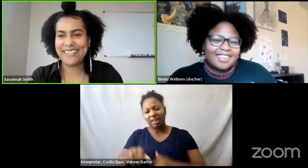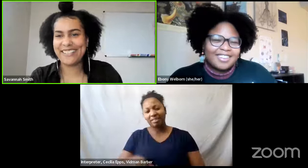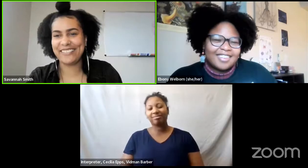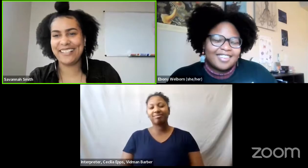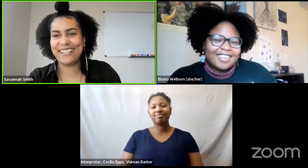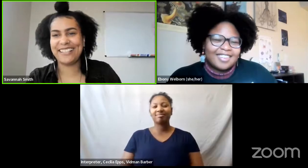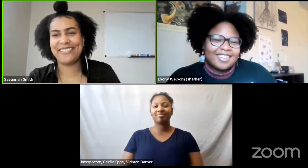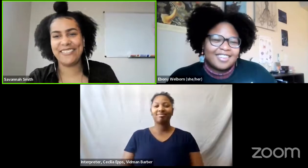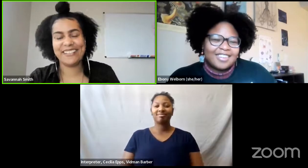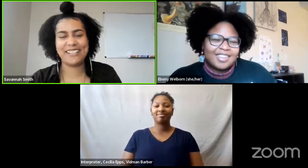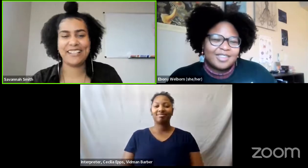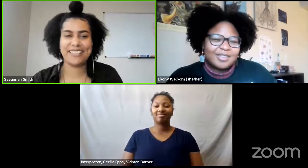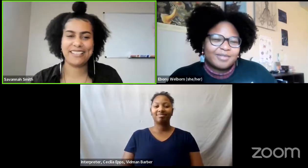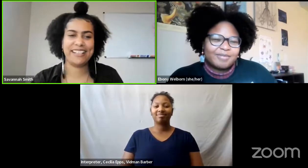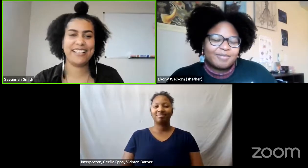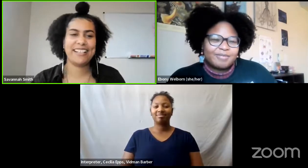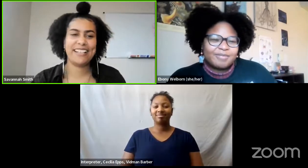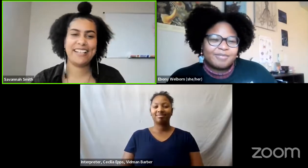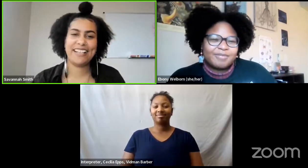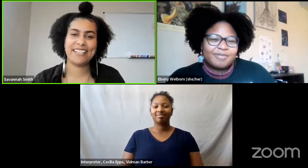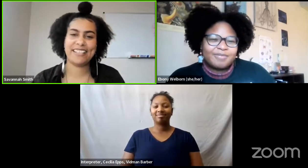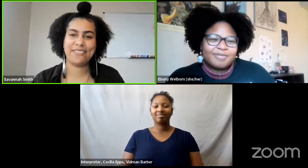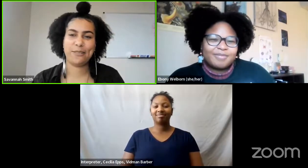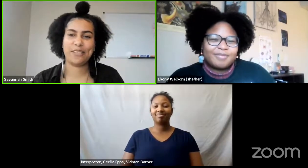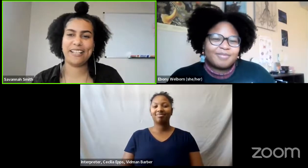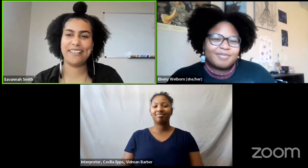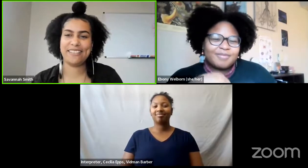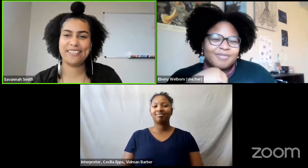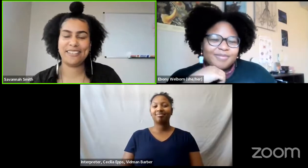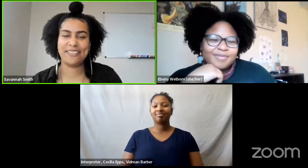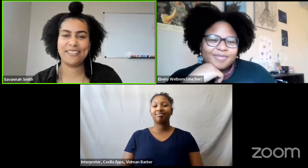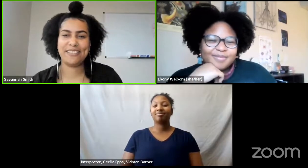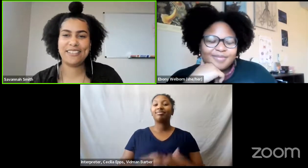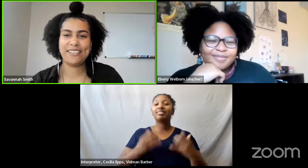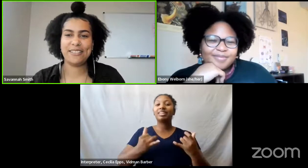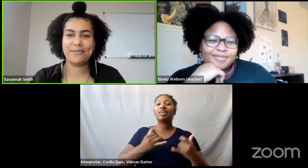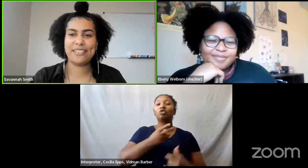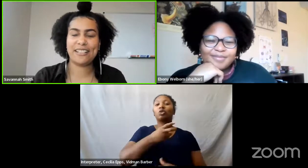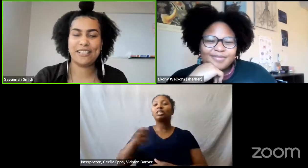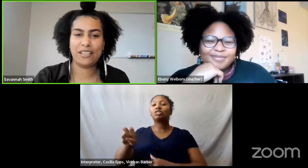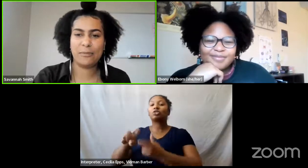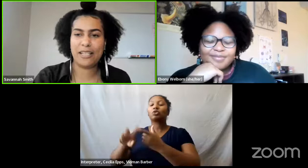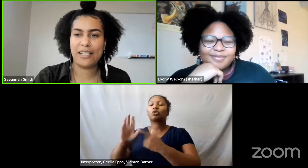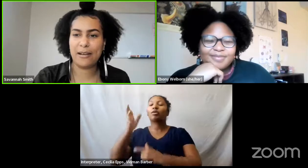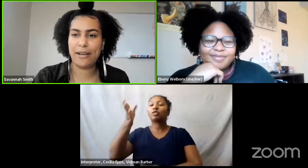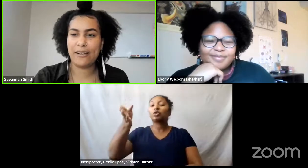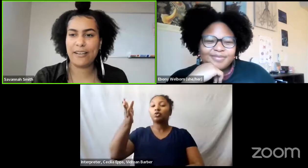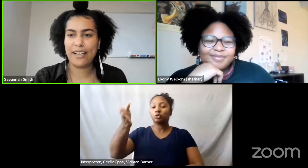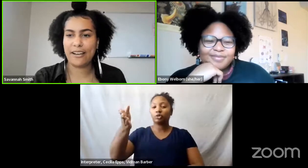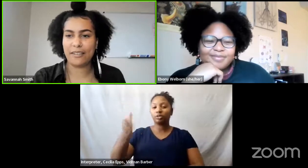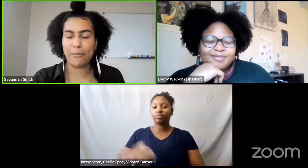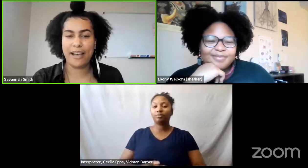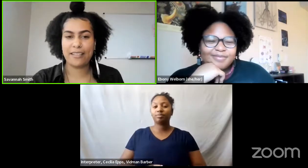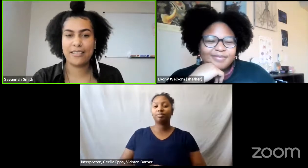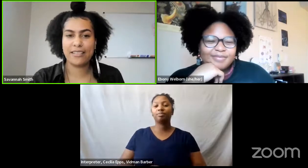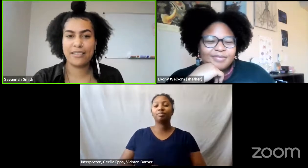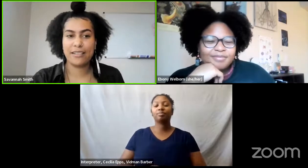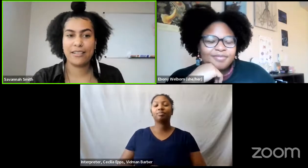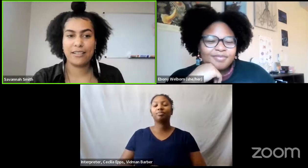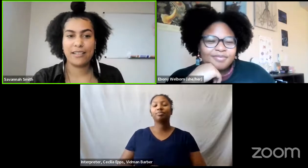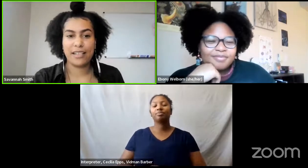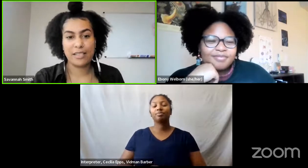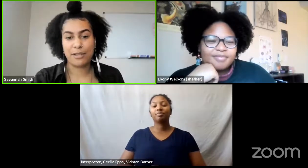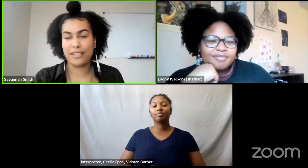So with this, we're gonna transition into the future now. So we talked a little bit about how the